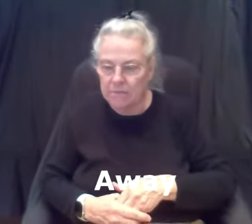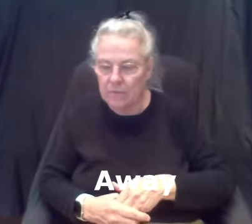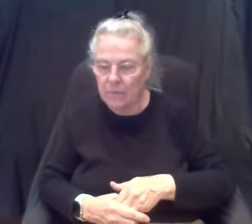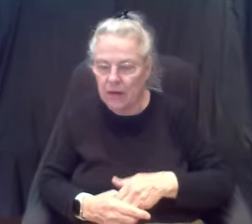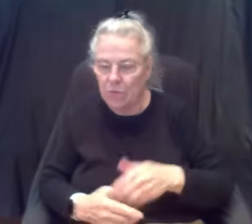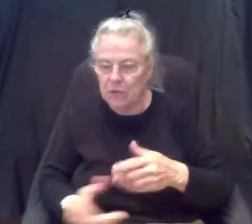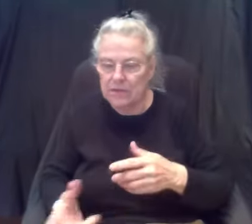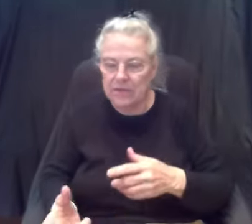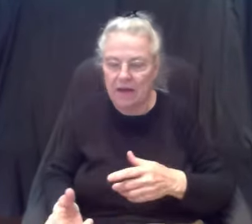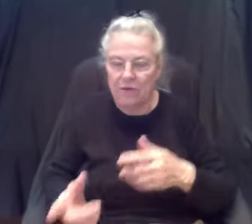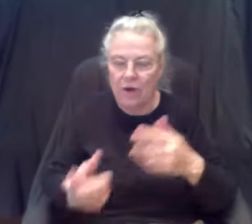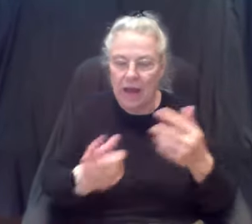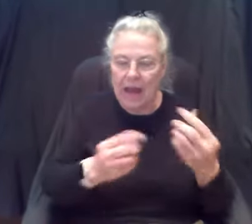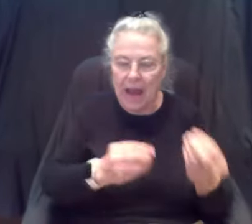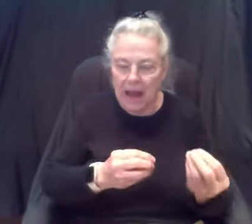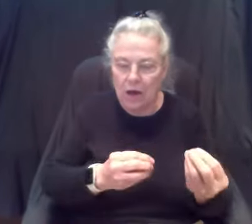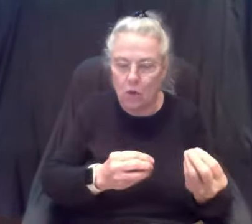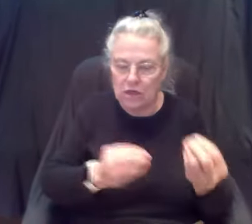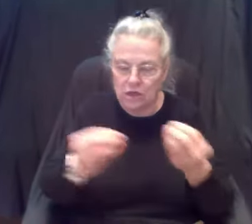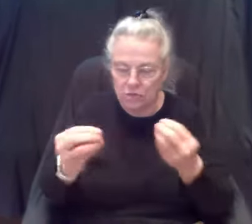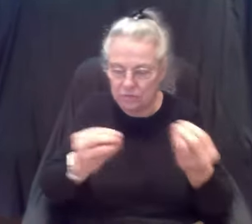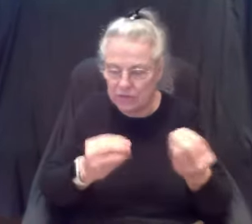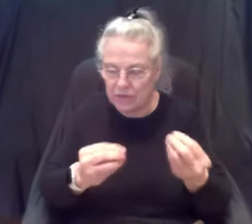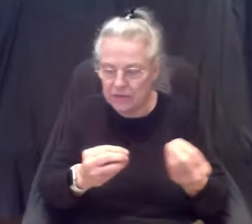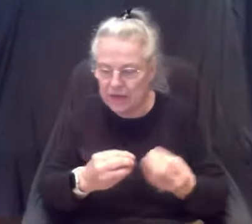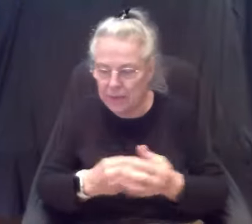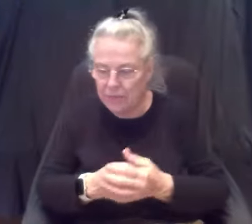And of course, suffer, anguish, they're the same thing.